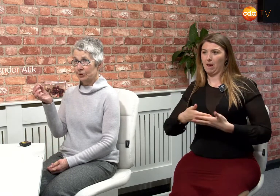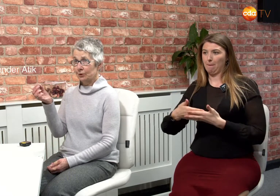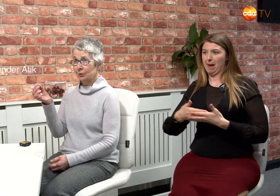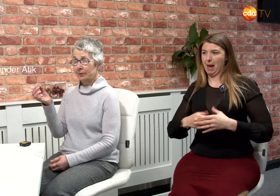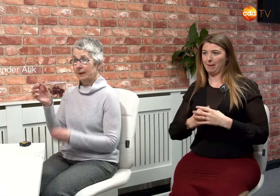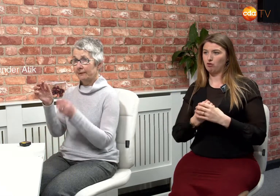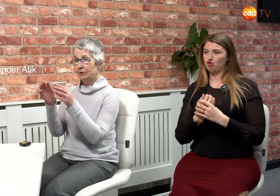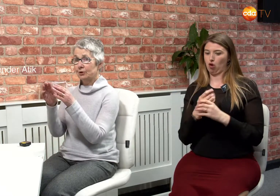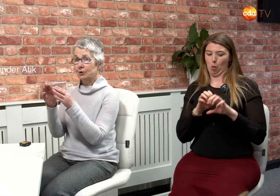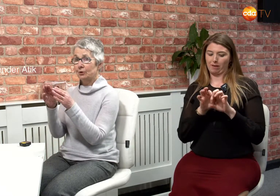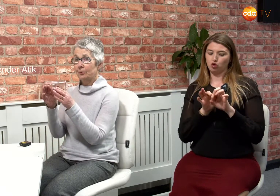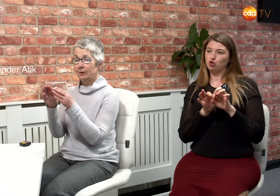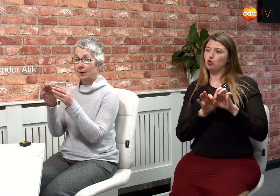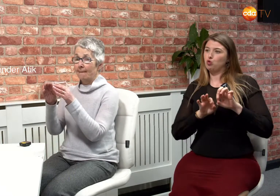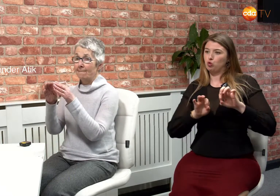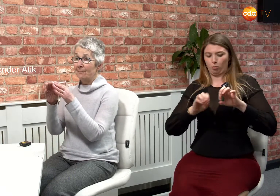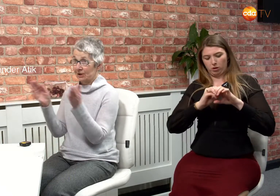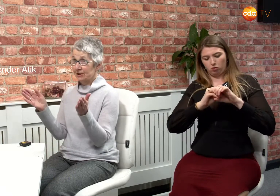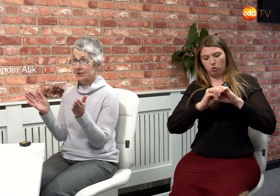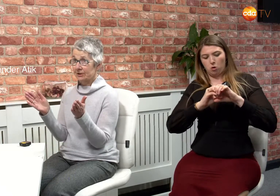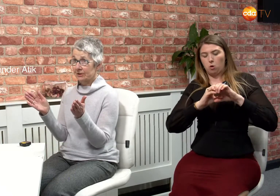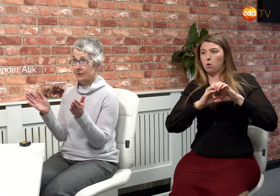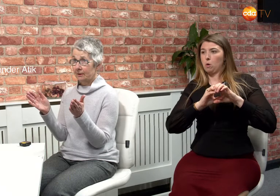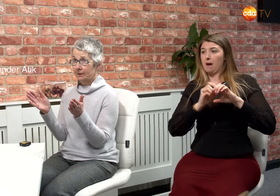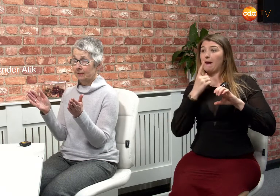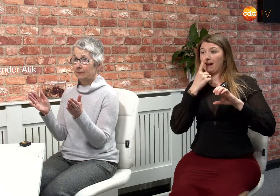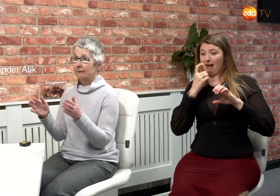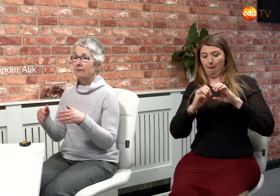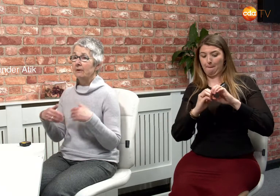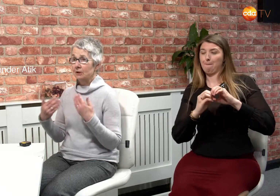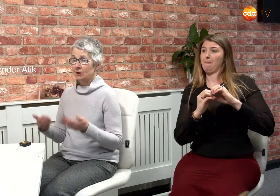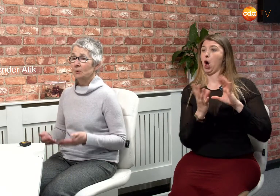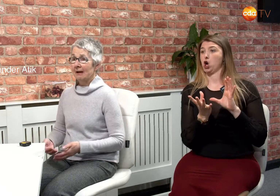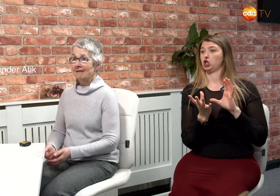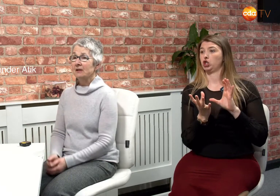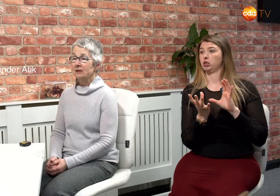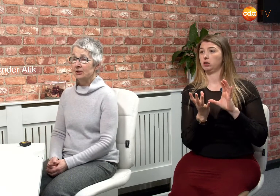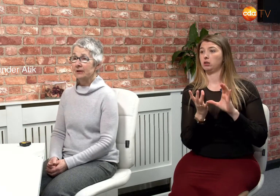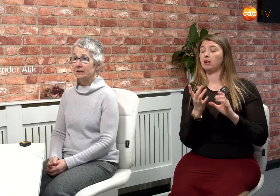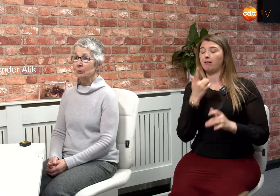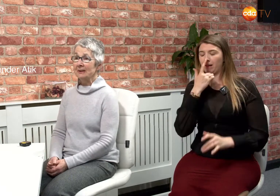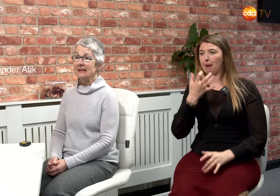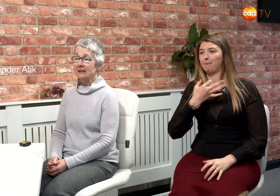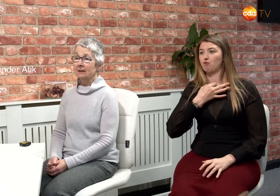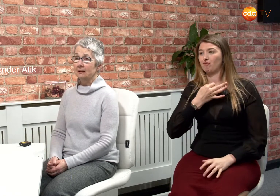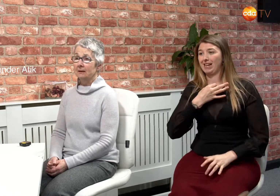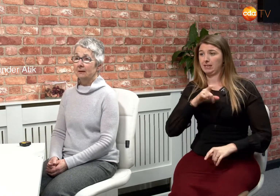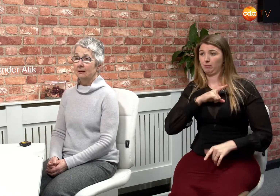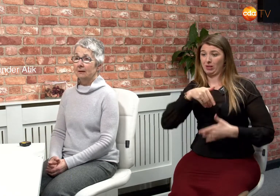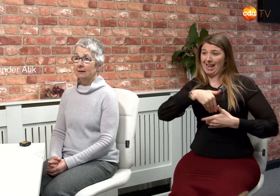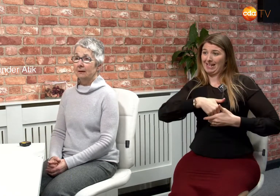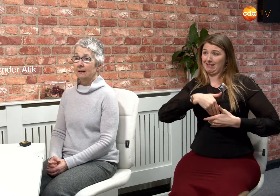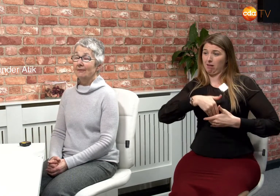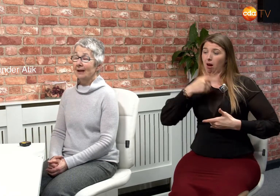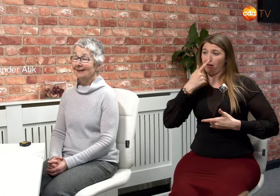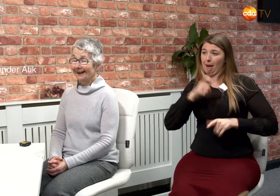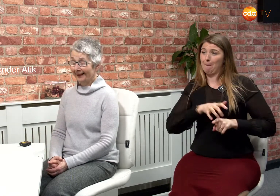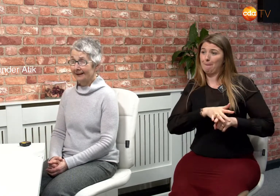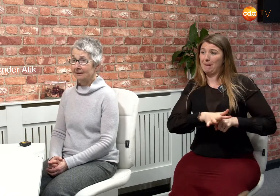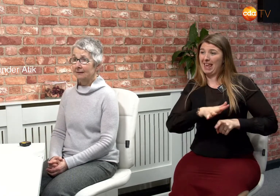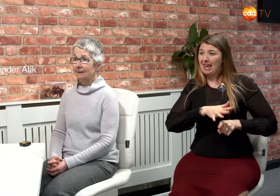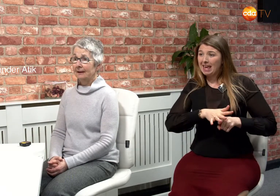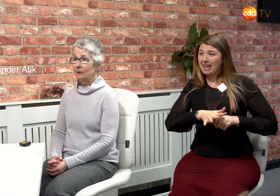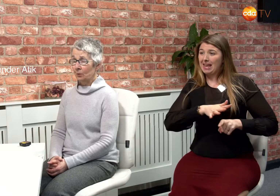growing in the tube and the tube bursts, then she will have internal bleeding, and